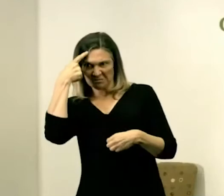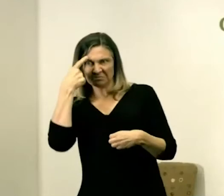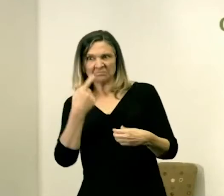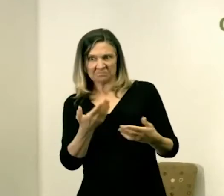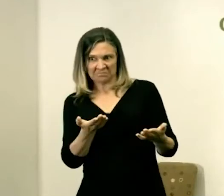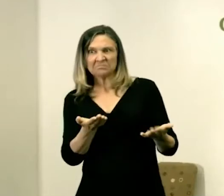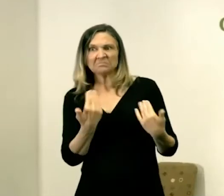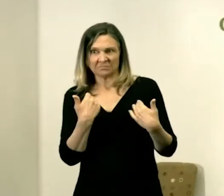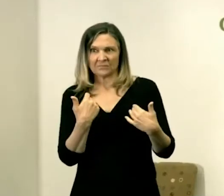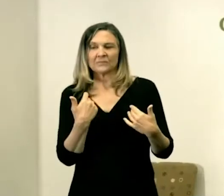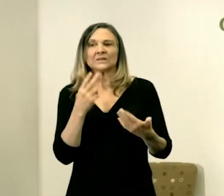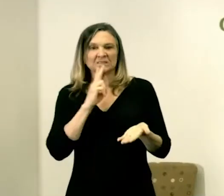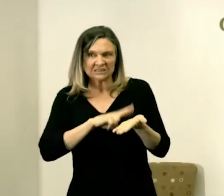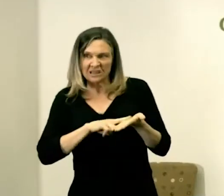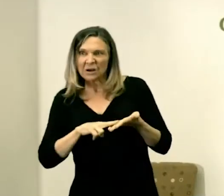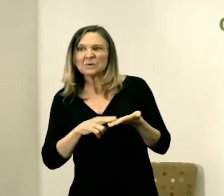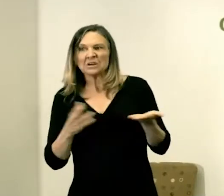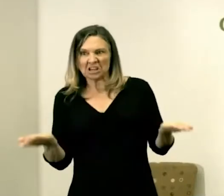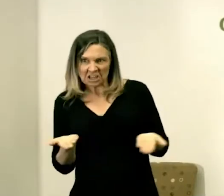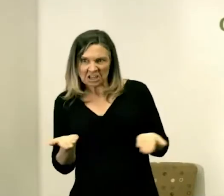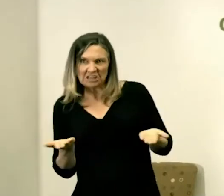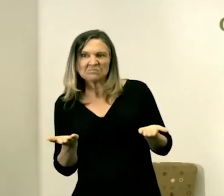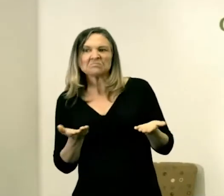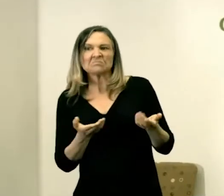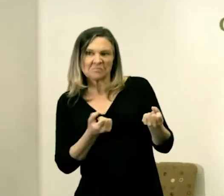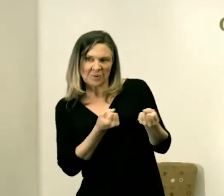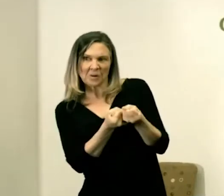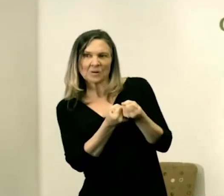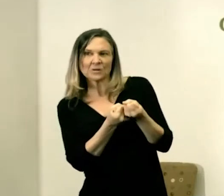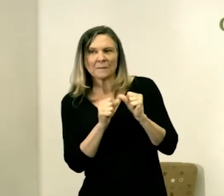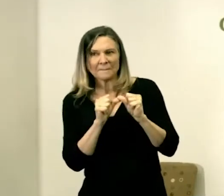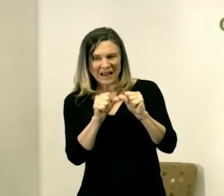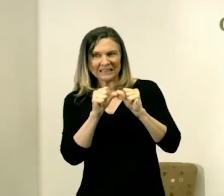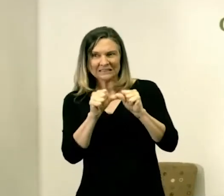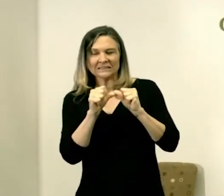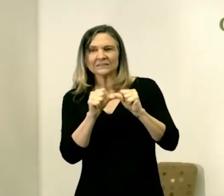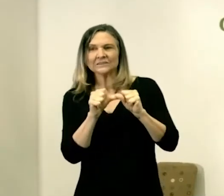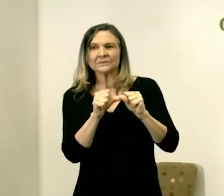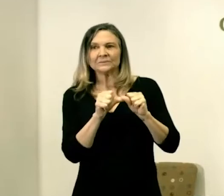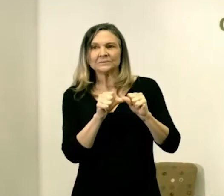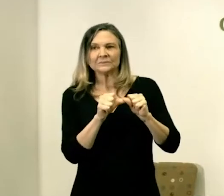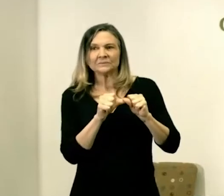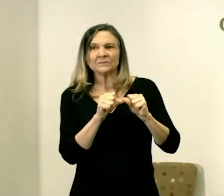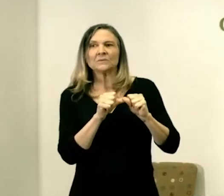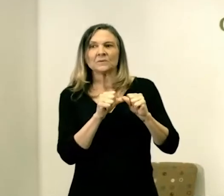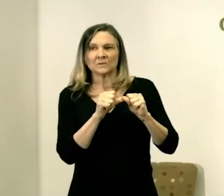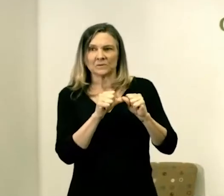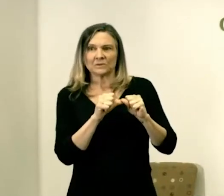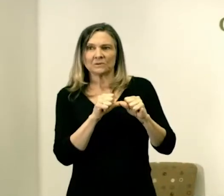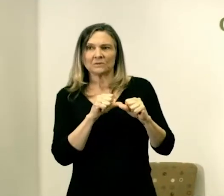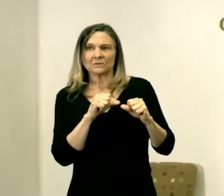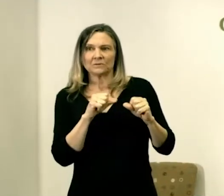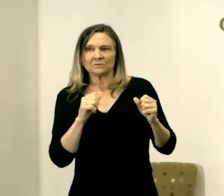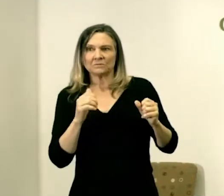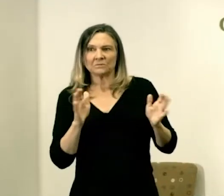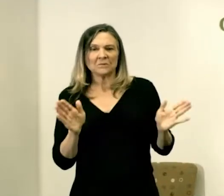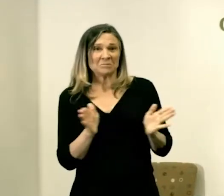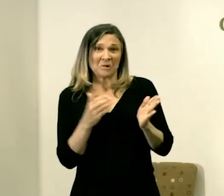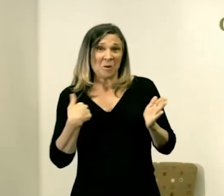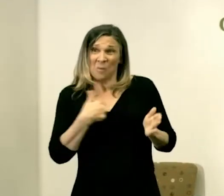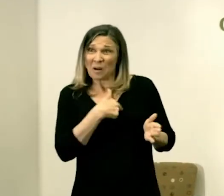here, the support to maintain the infrastructure. We're also small businesses. We